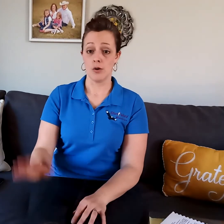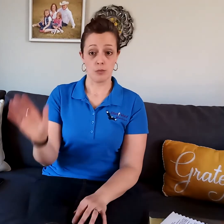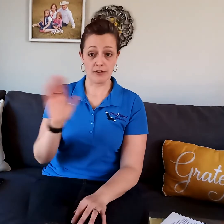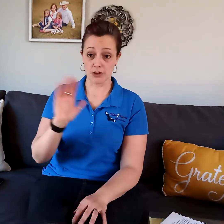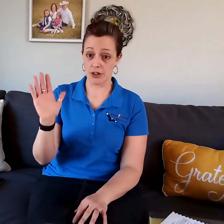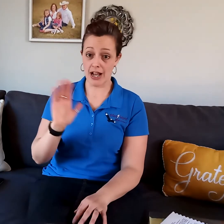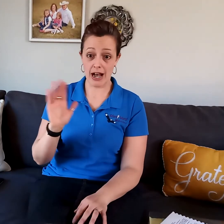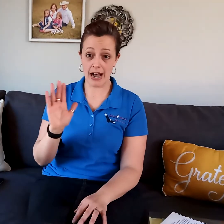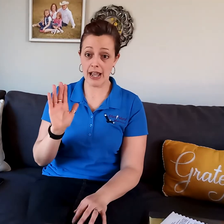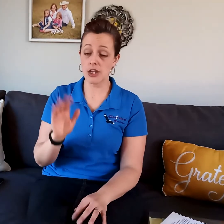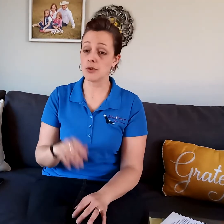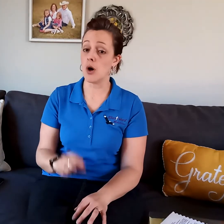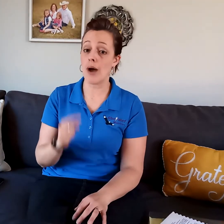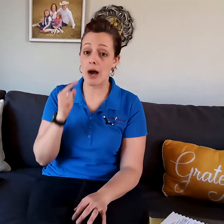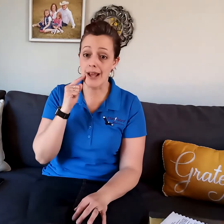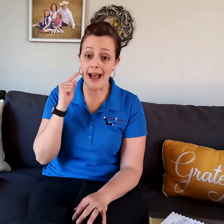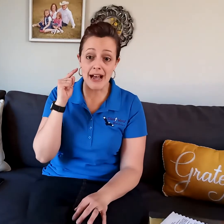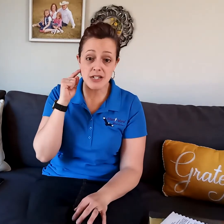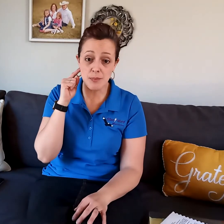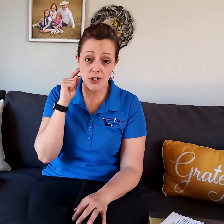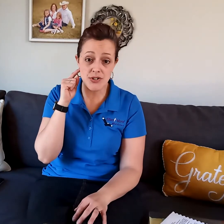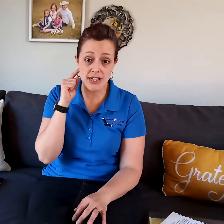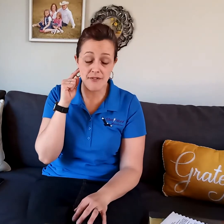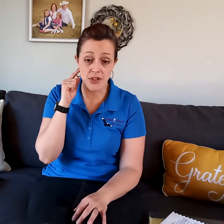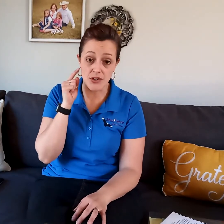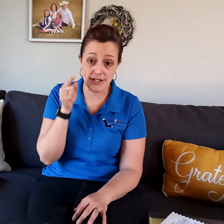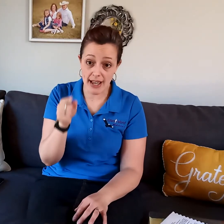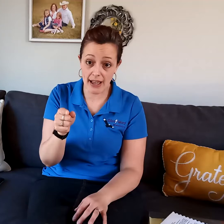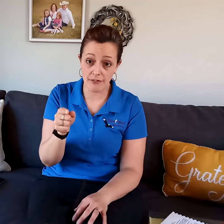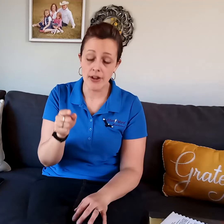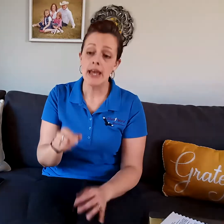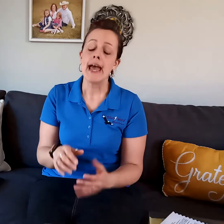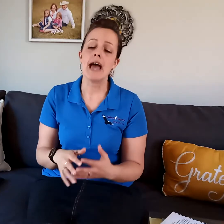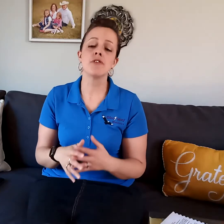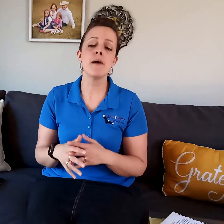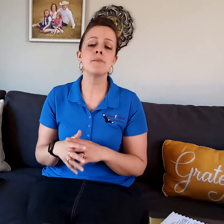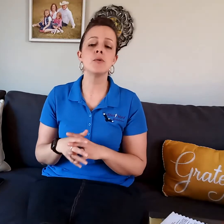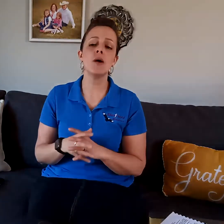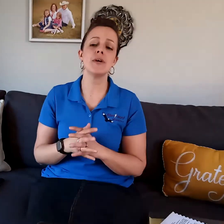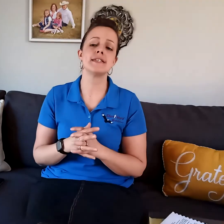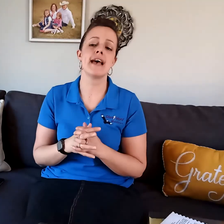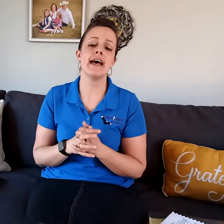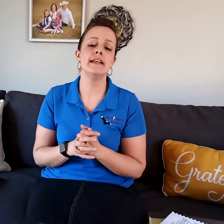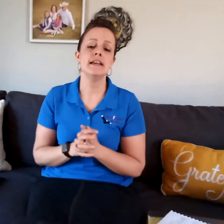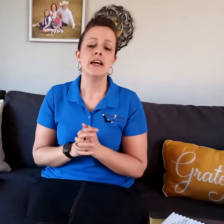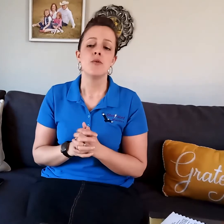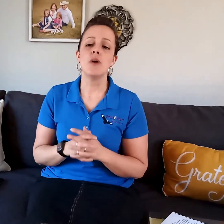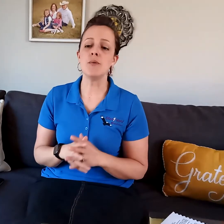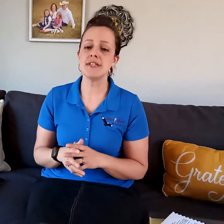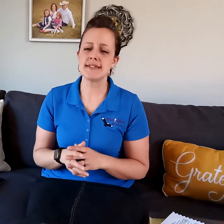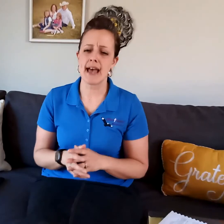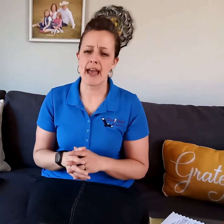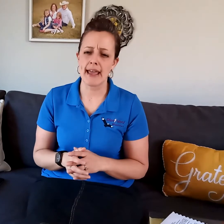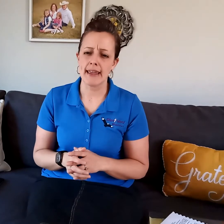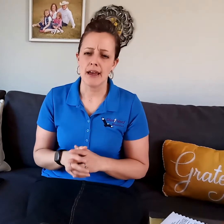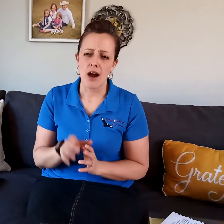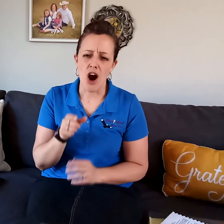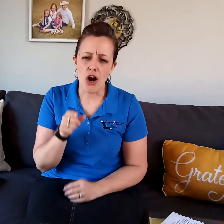we've learned hi. You know how to ask a person if they're deaf. And remember what we said? We would say, are